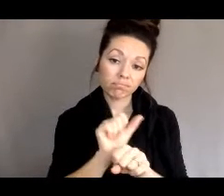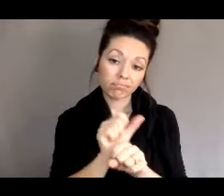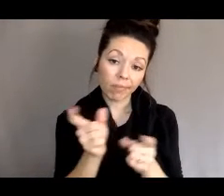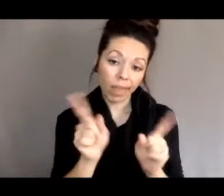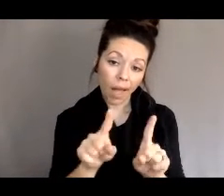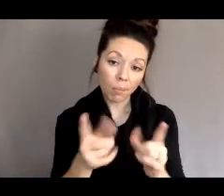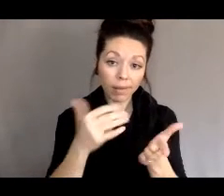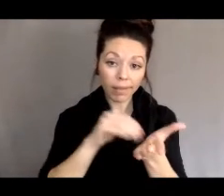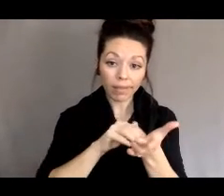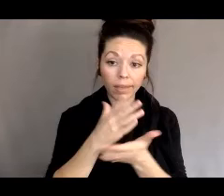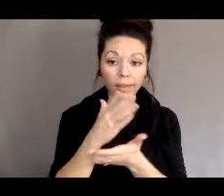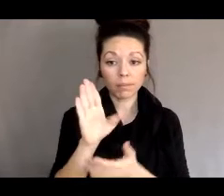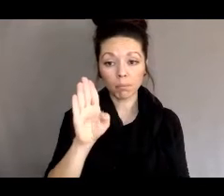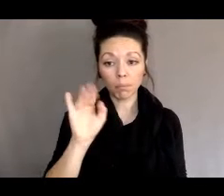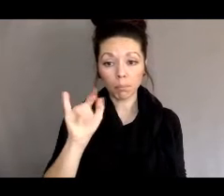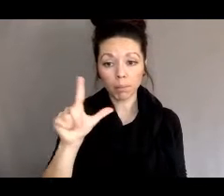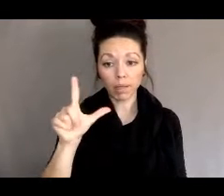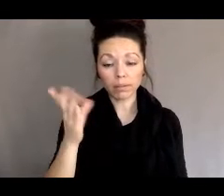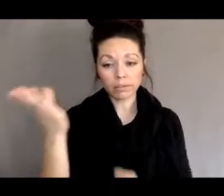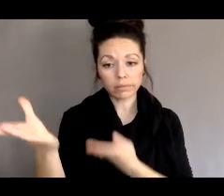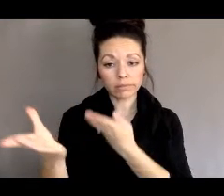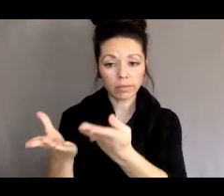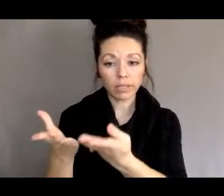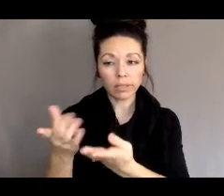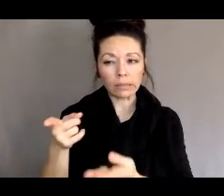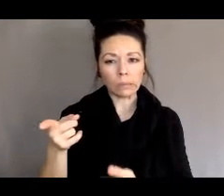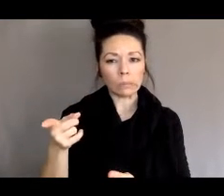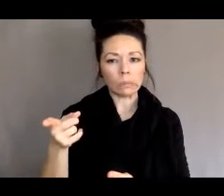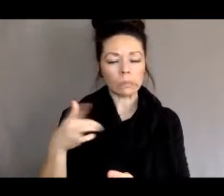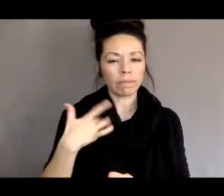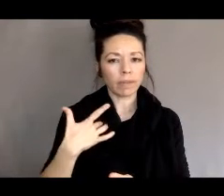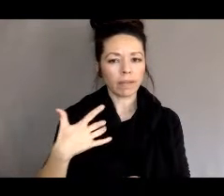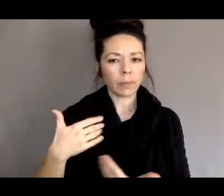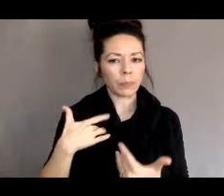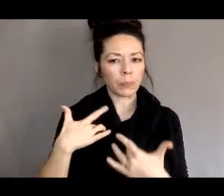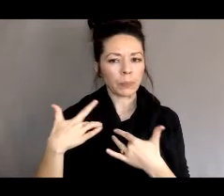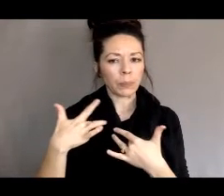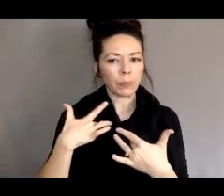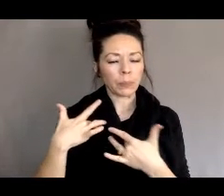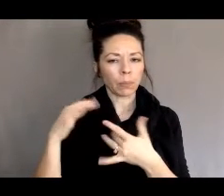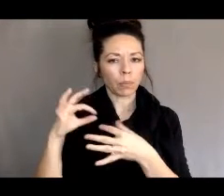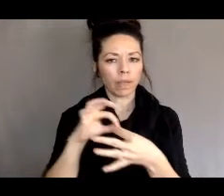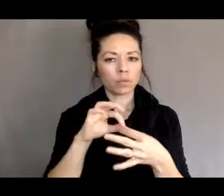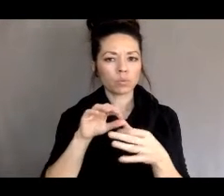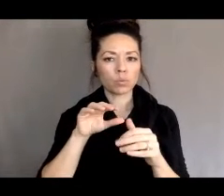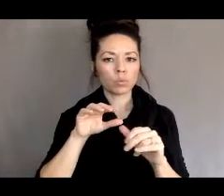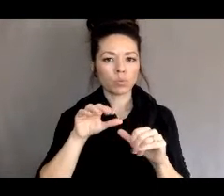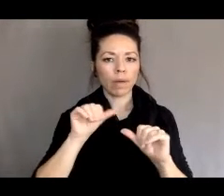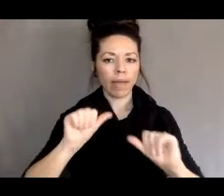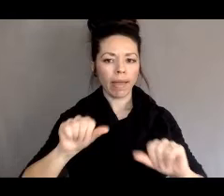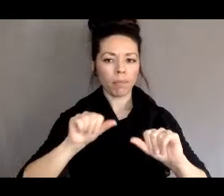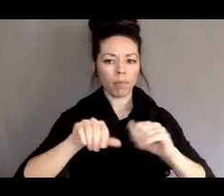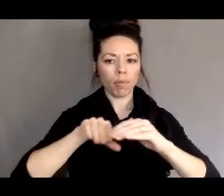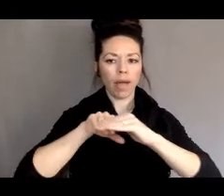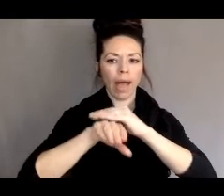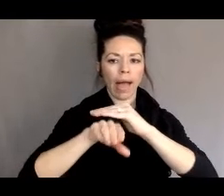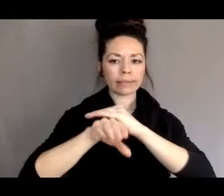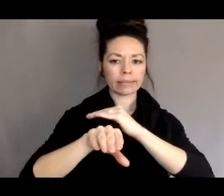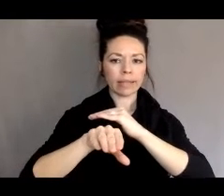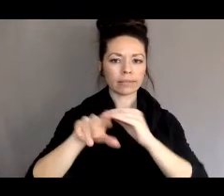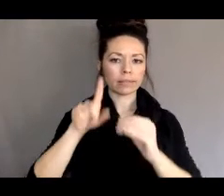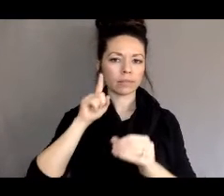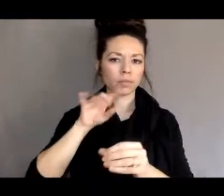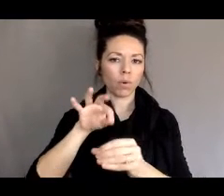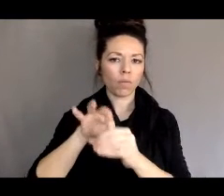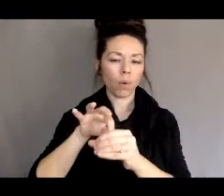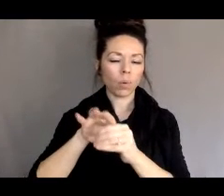bills that are concerning as it relates to voter access. For example, we